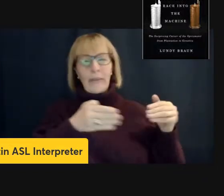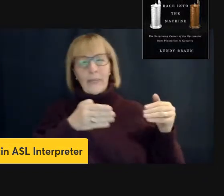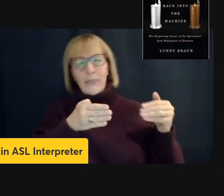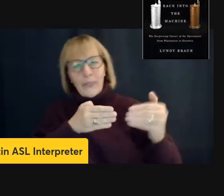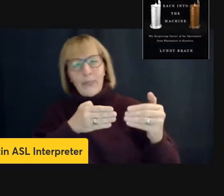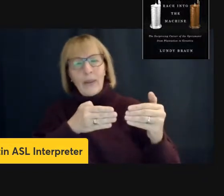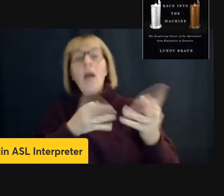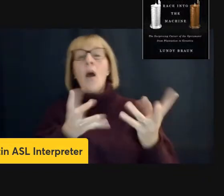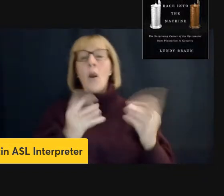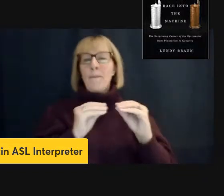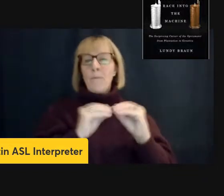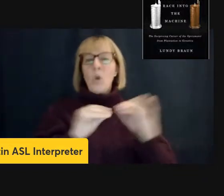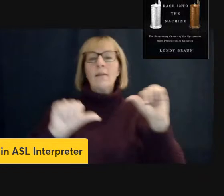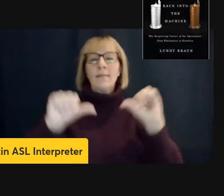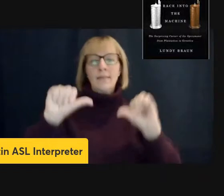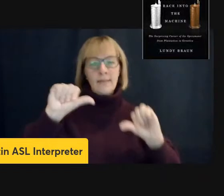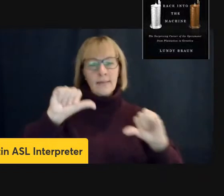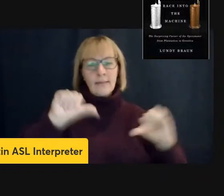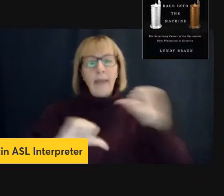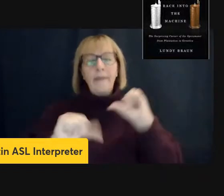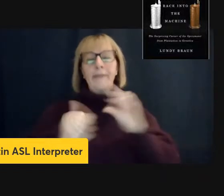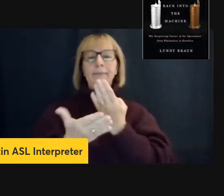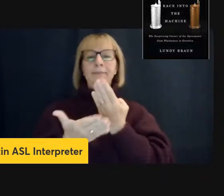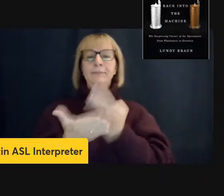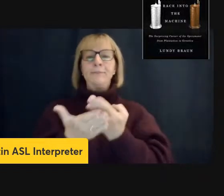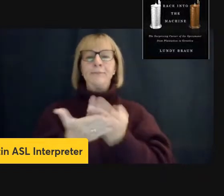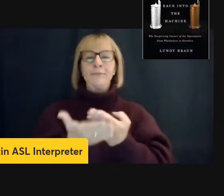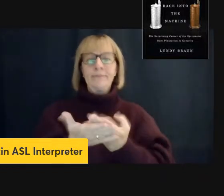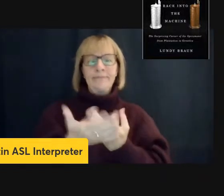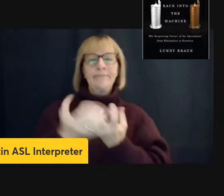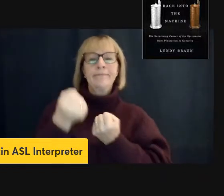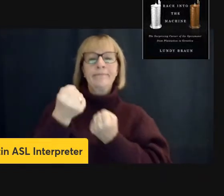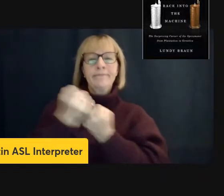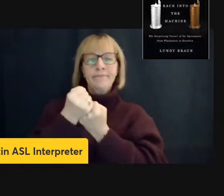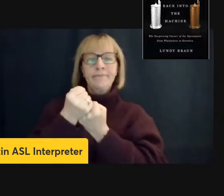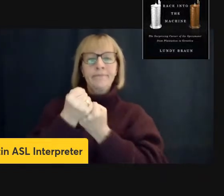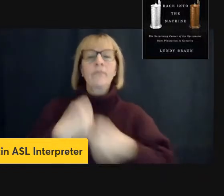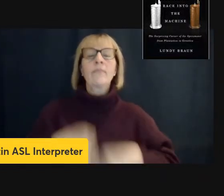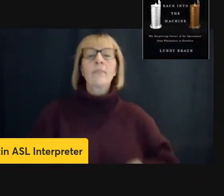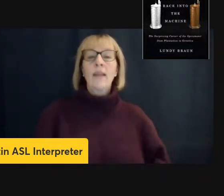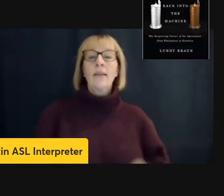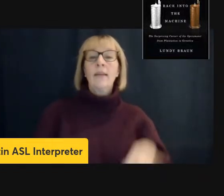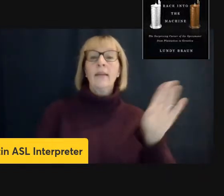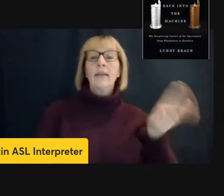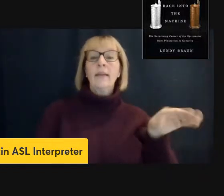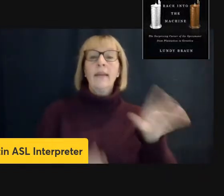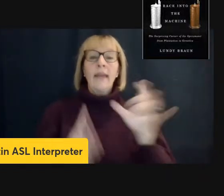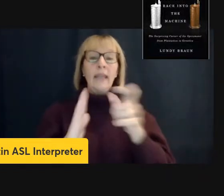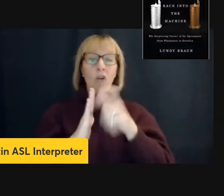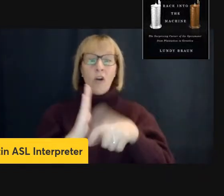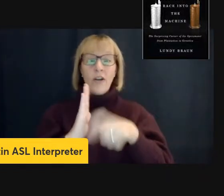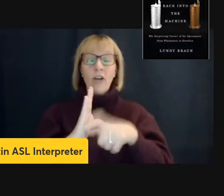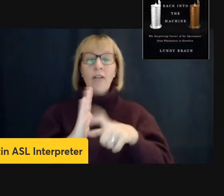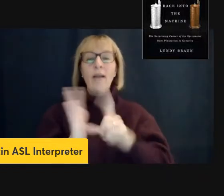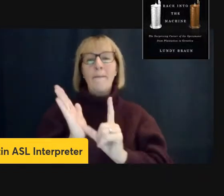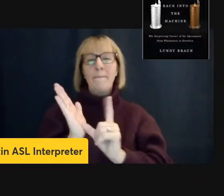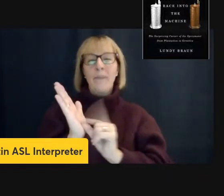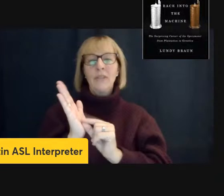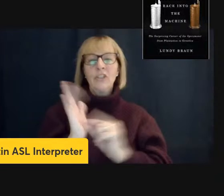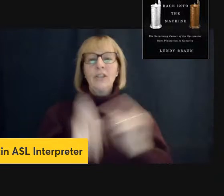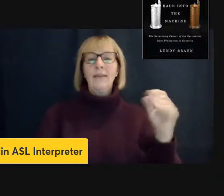more scientific backing as innate. For example, an article published in 1922, and you'll